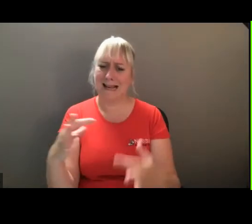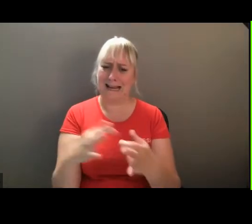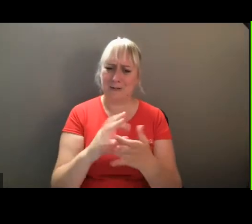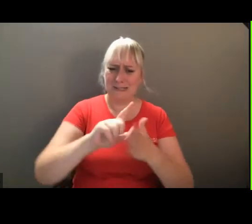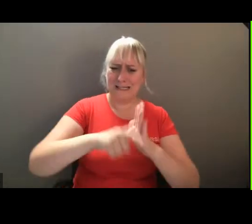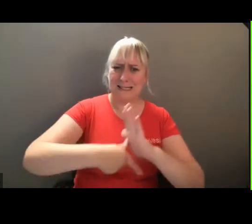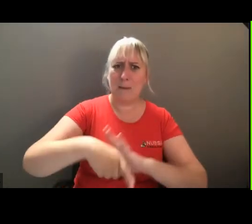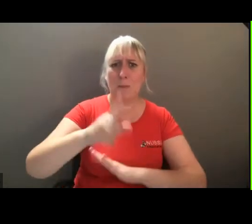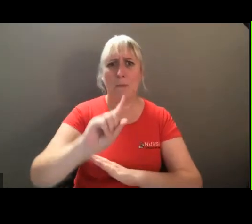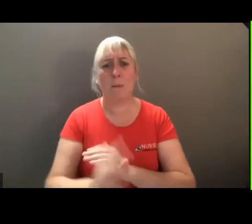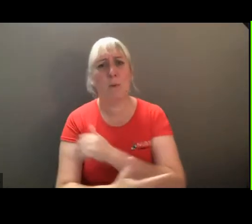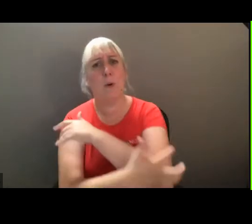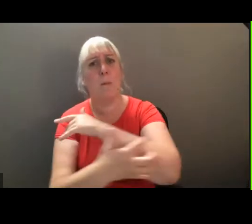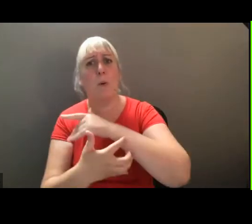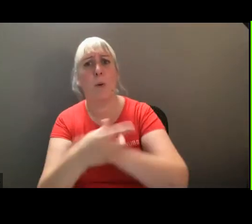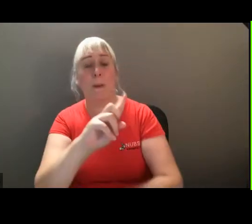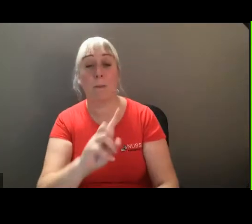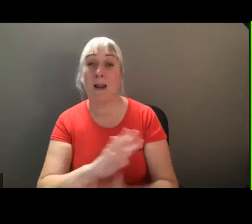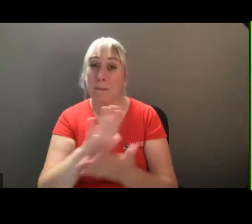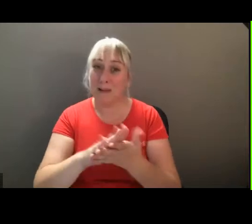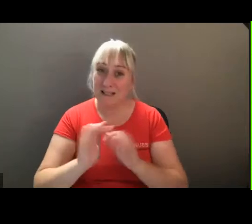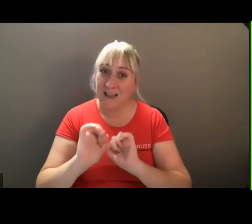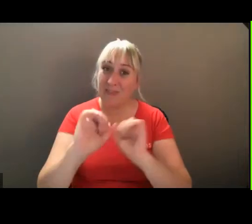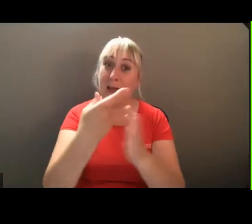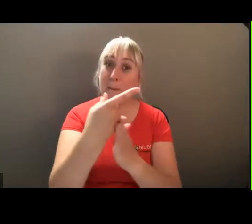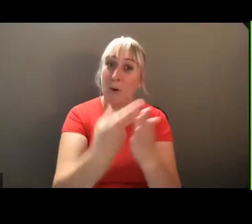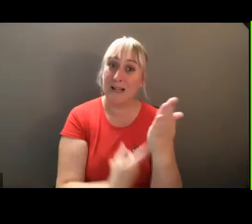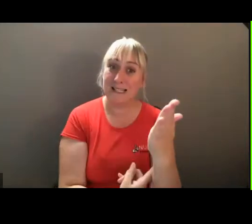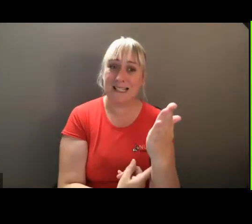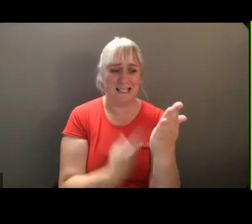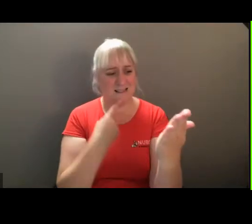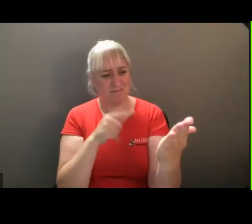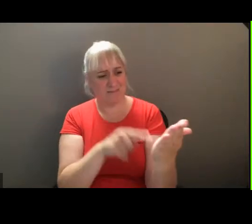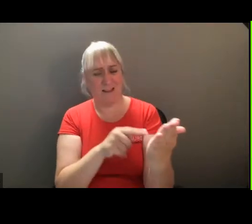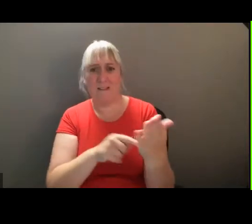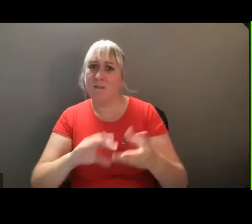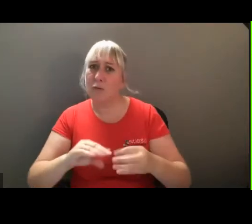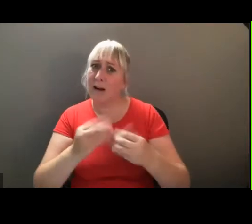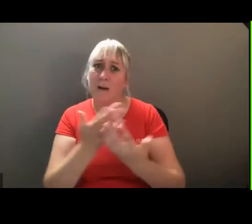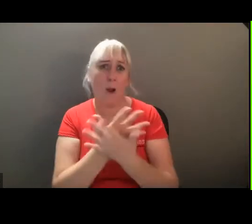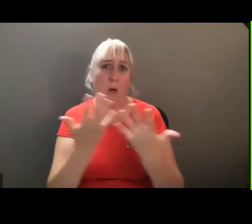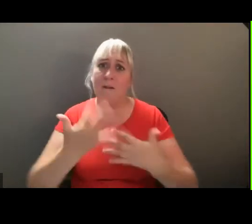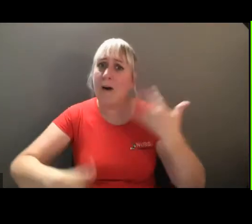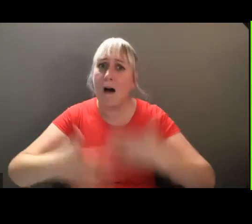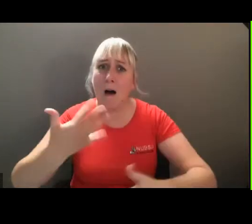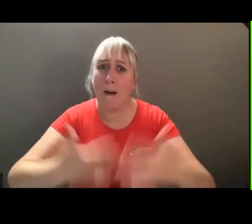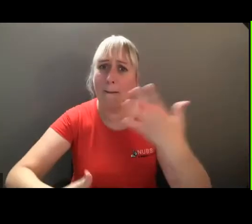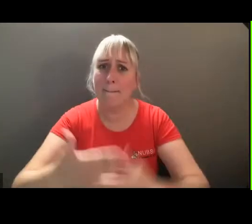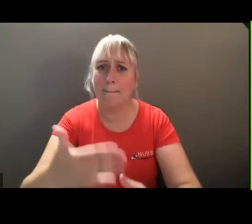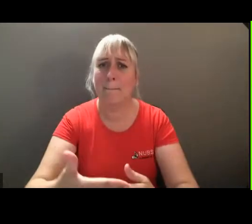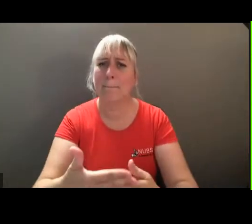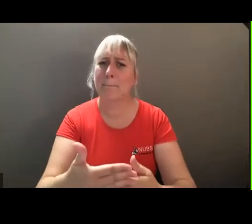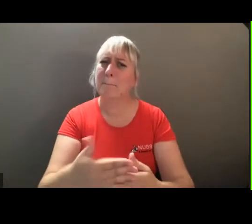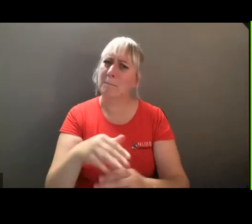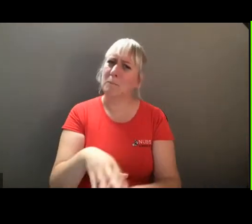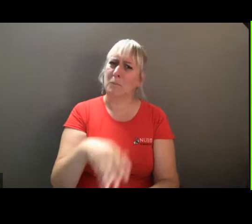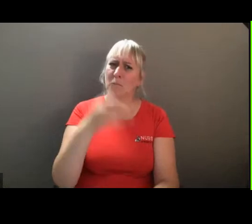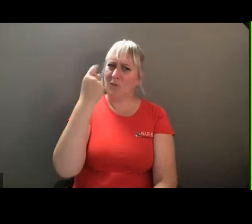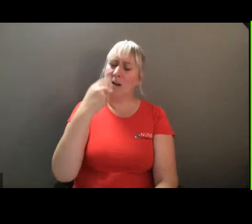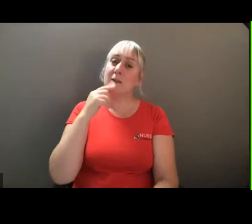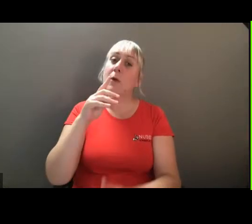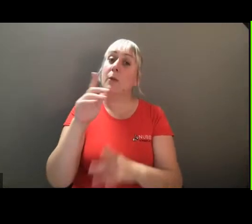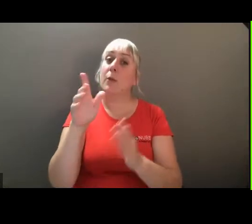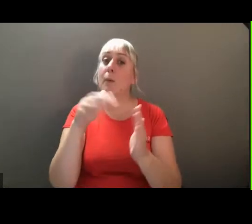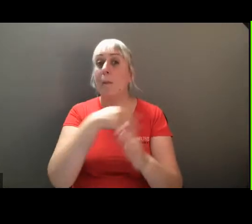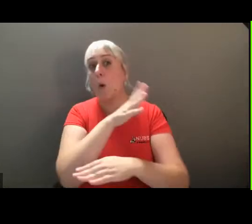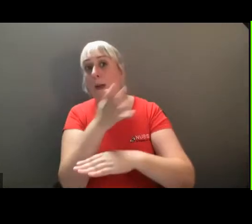and their policies as a result have too often caused harm, as we've heard in the opening poems. It's time that we